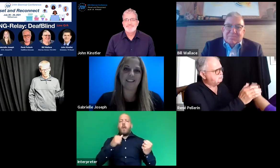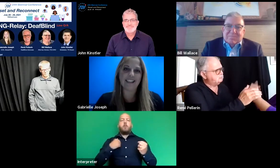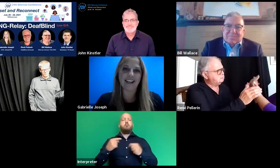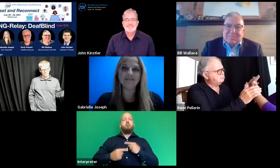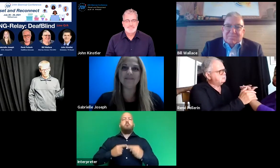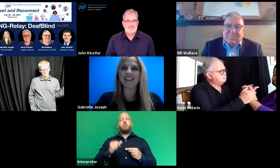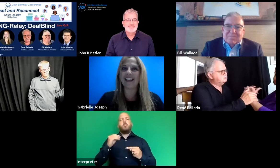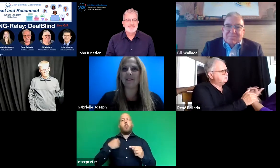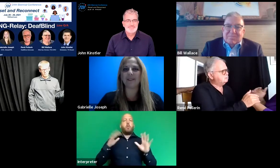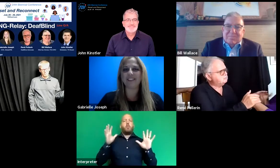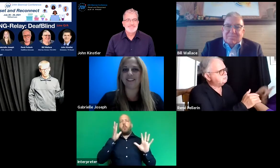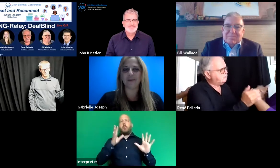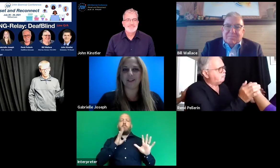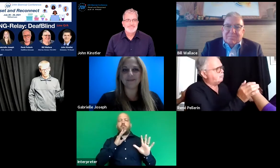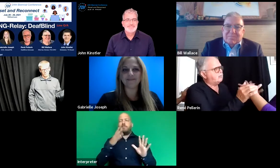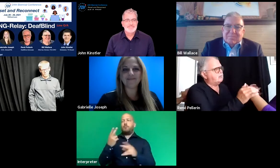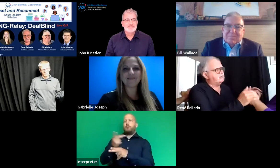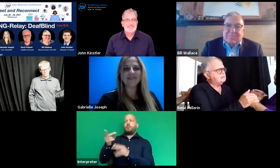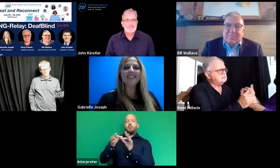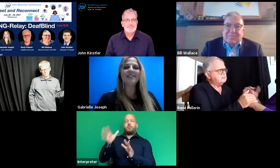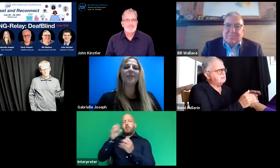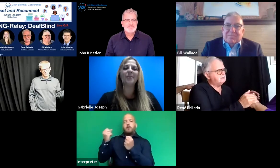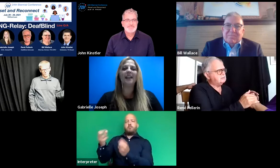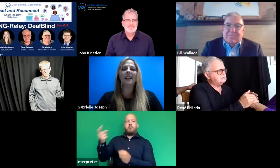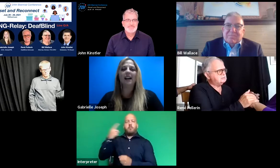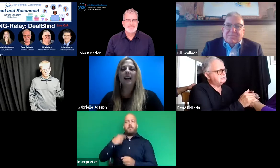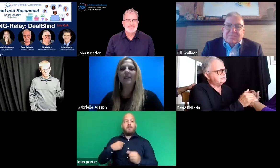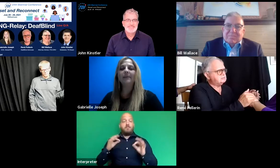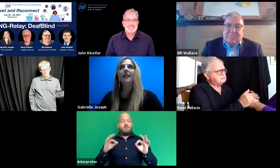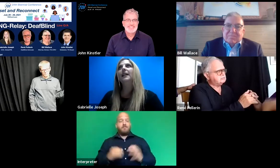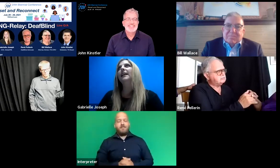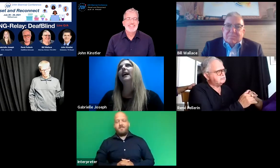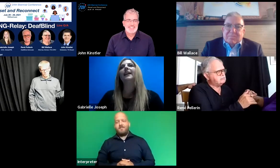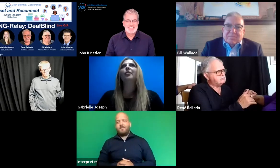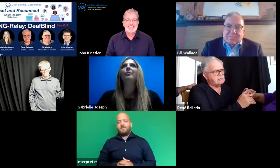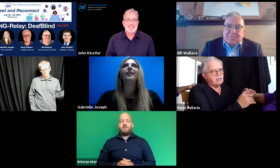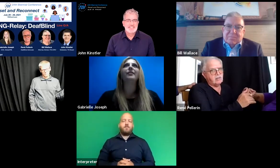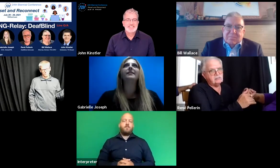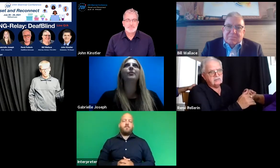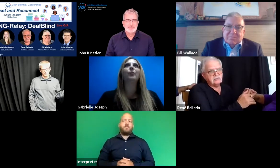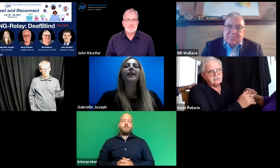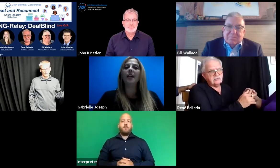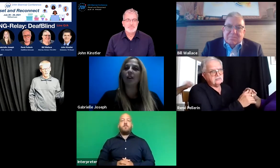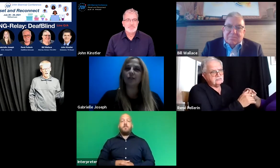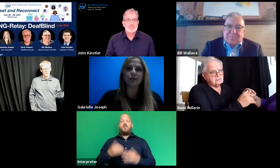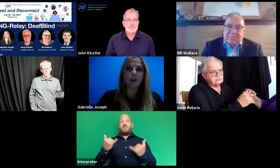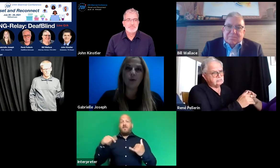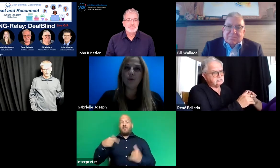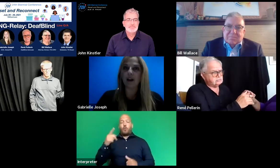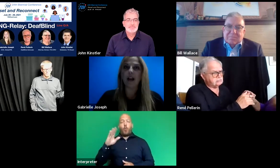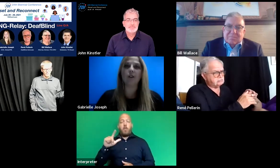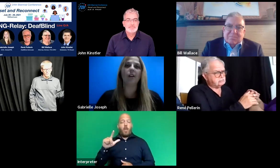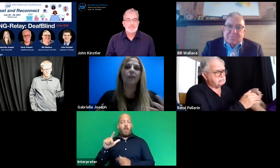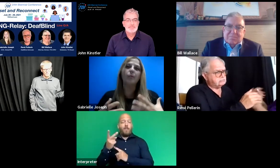interpreters today and appreciate their work. So At Global VRS, we are